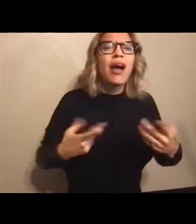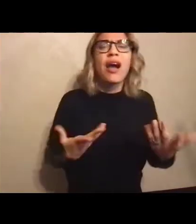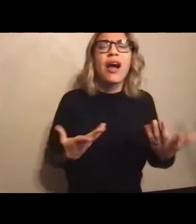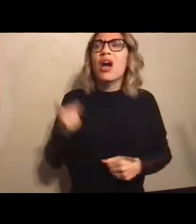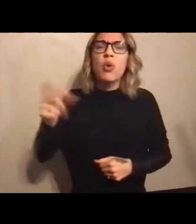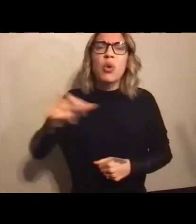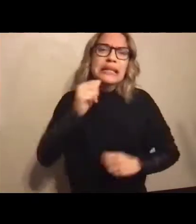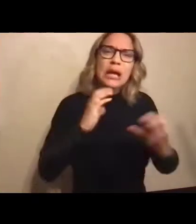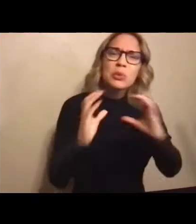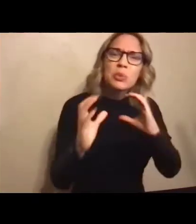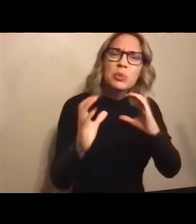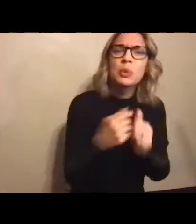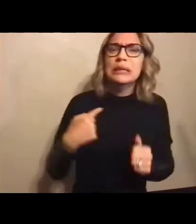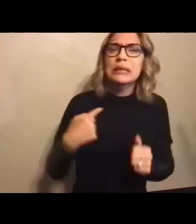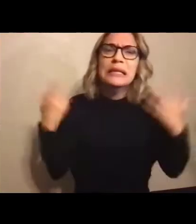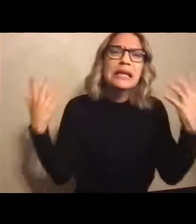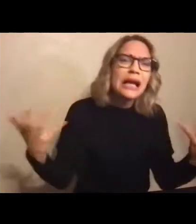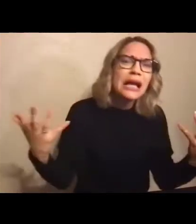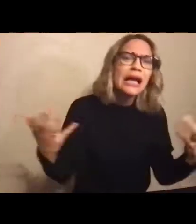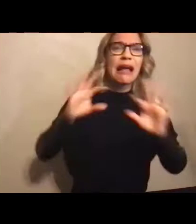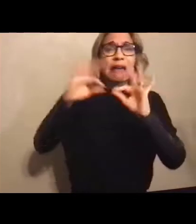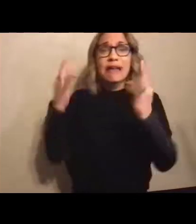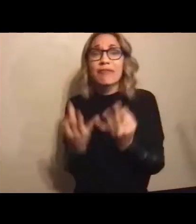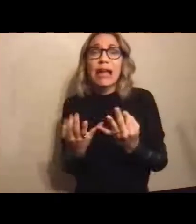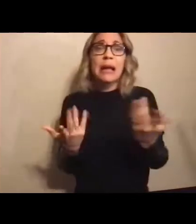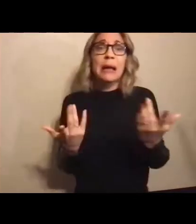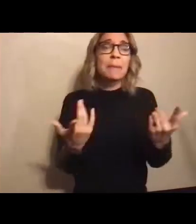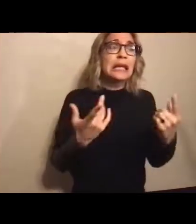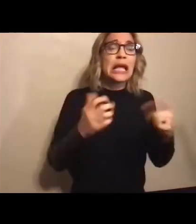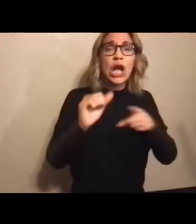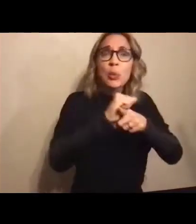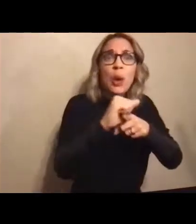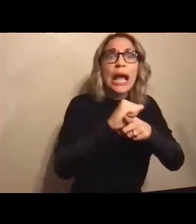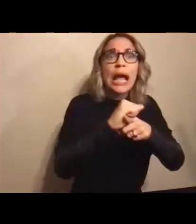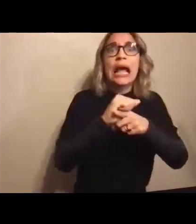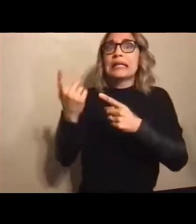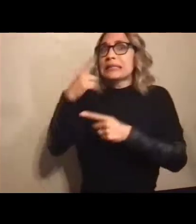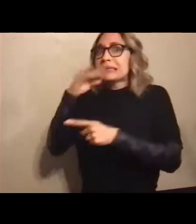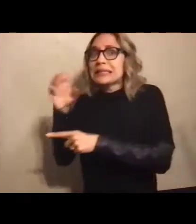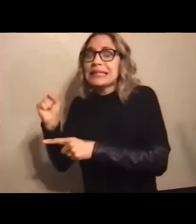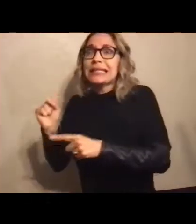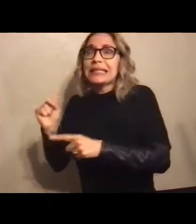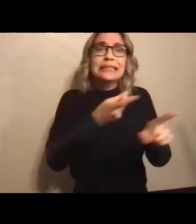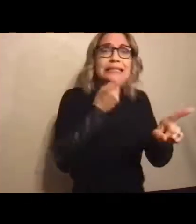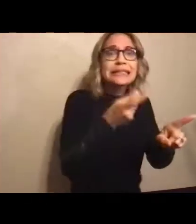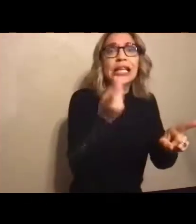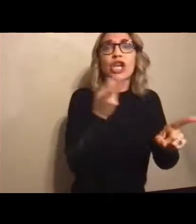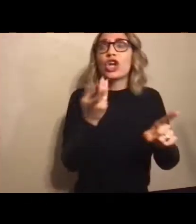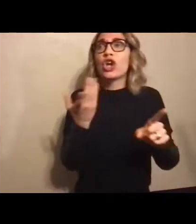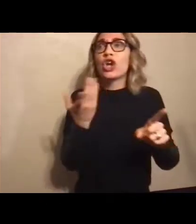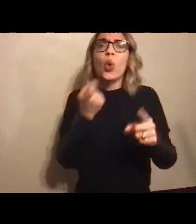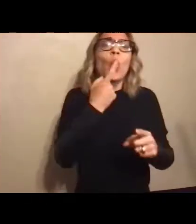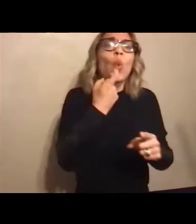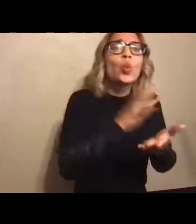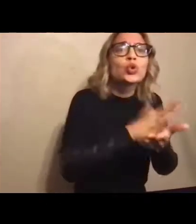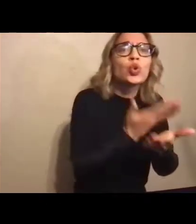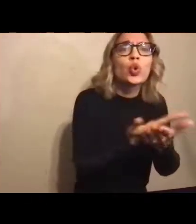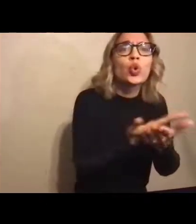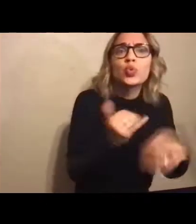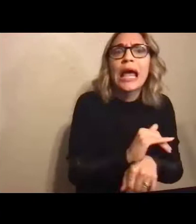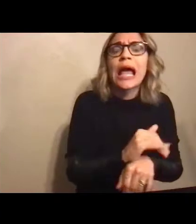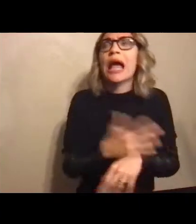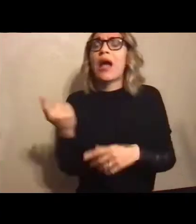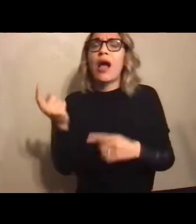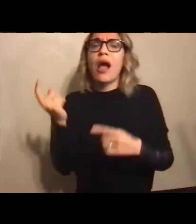is going your way. Communication isn't clear, maybe with your family, with your kids' practice,